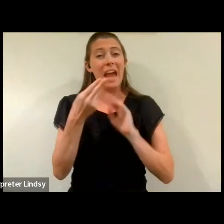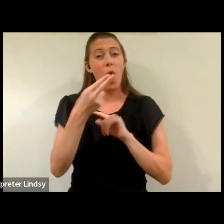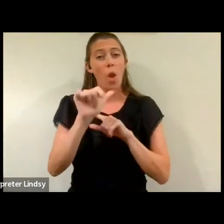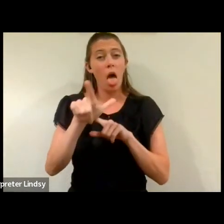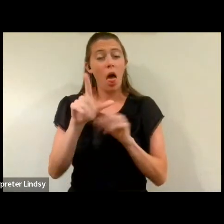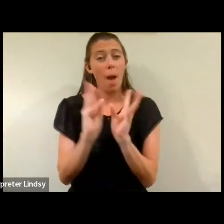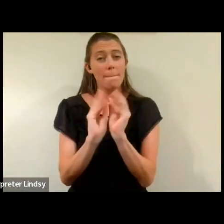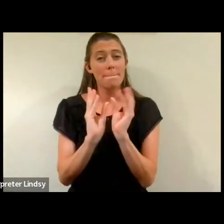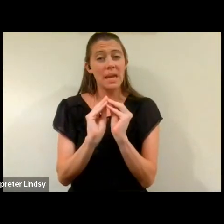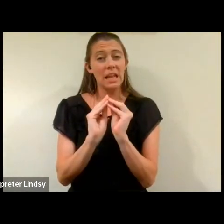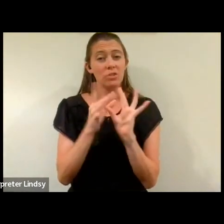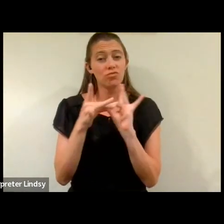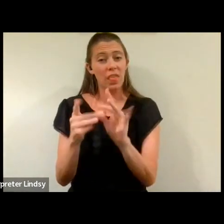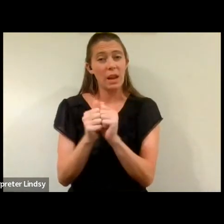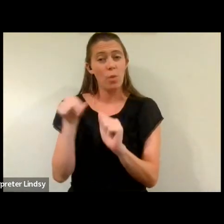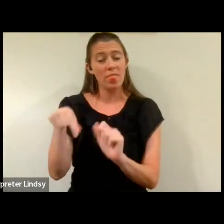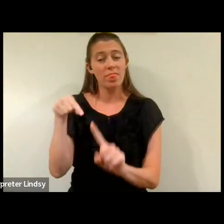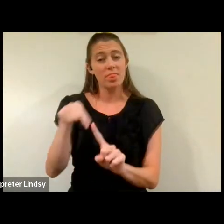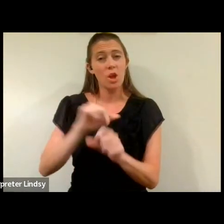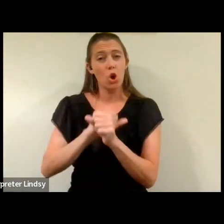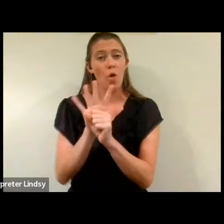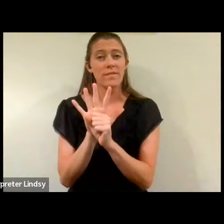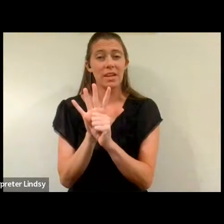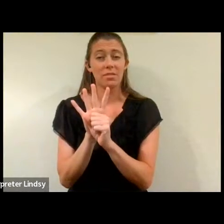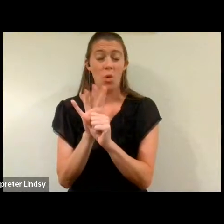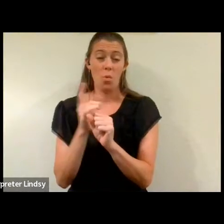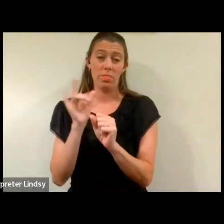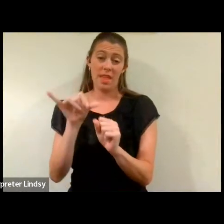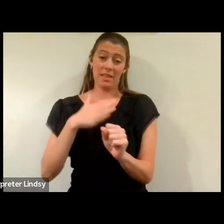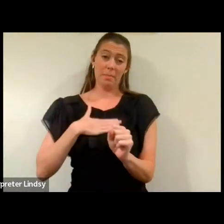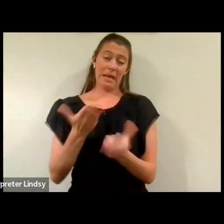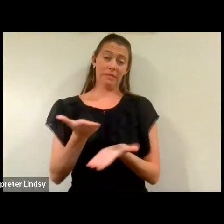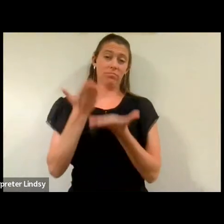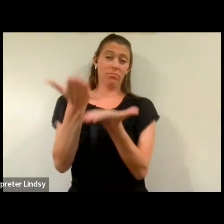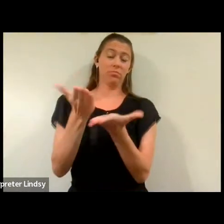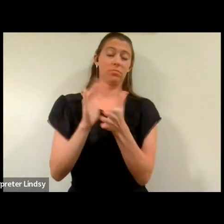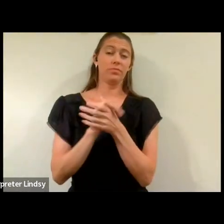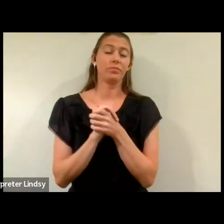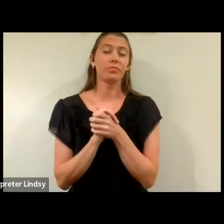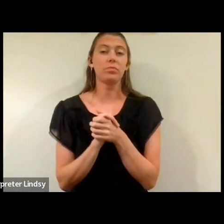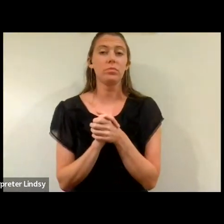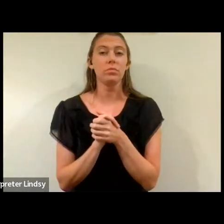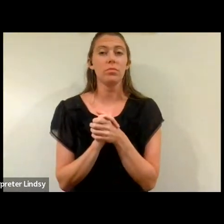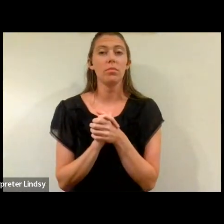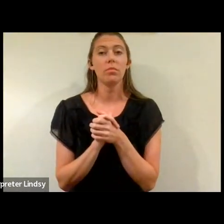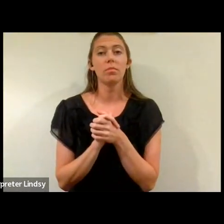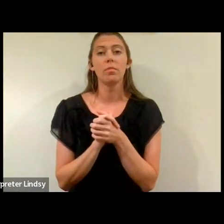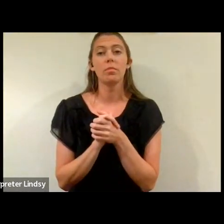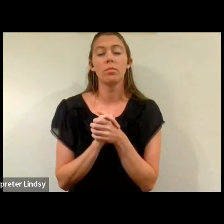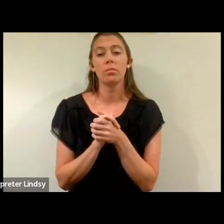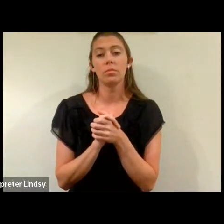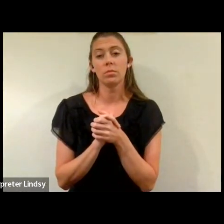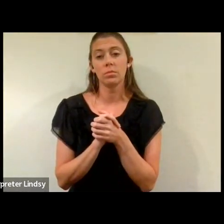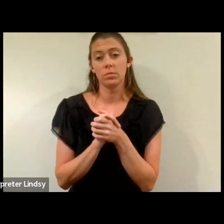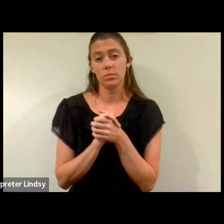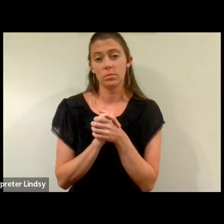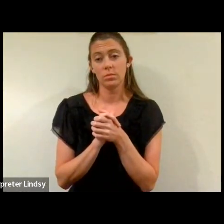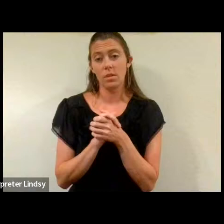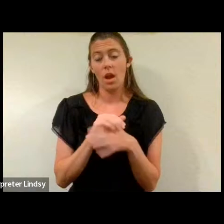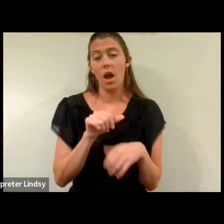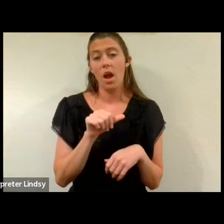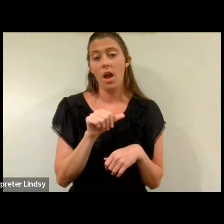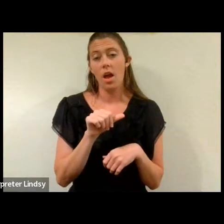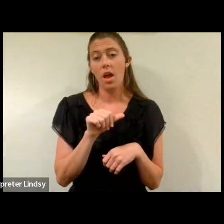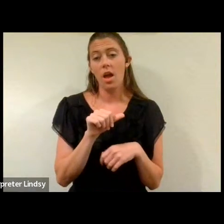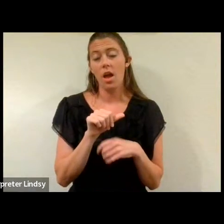That's one thing that I would do. I think that the other caveat would be, I do want